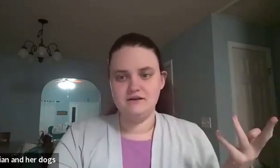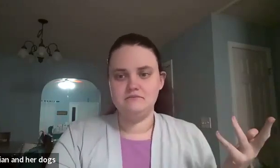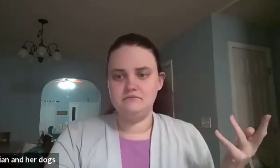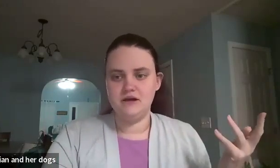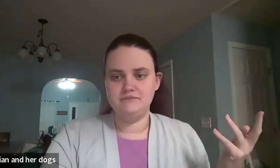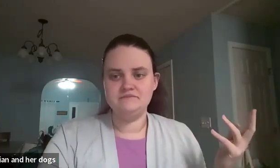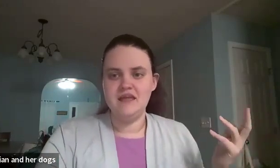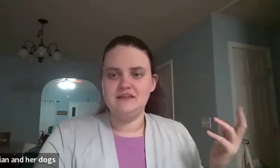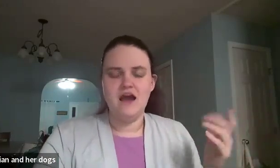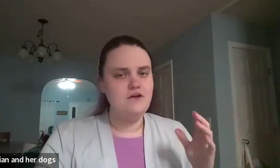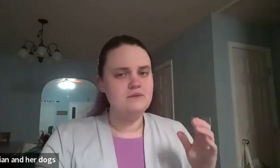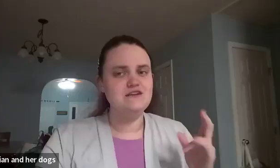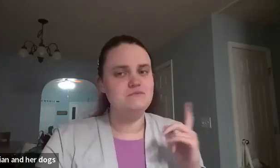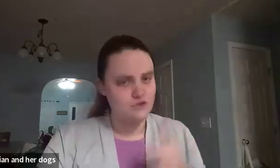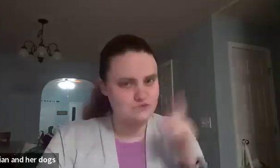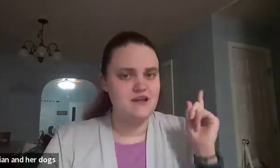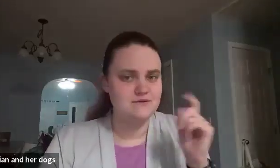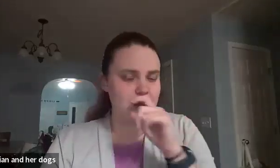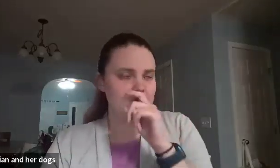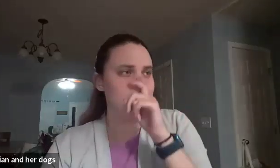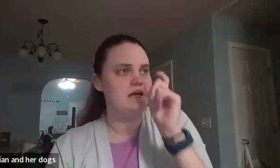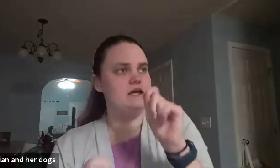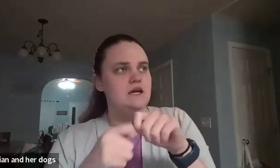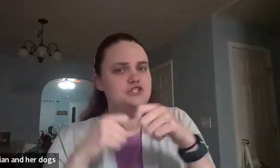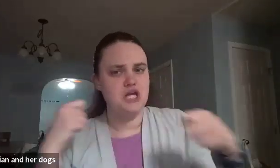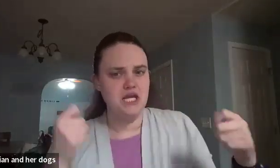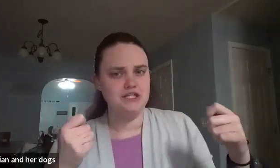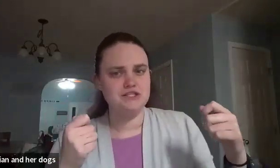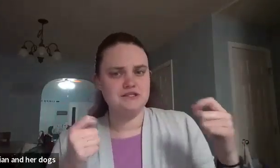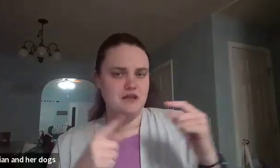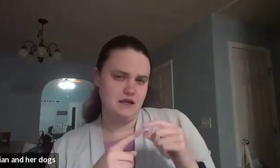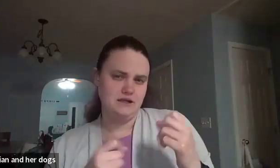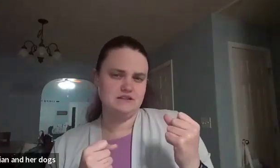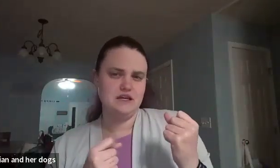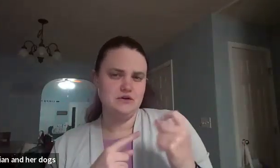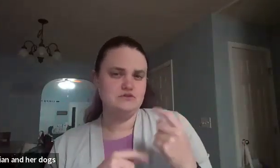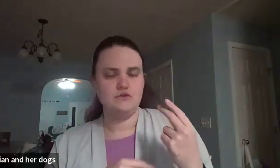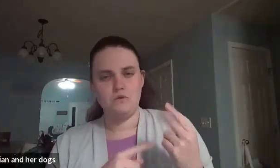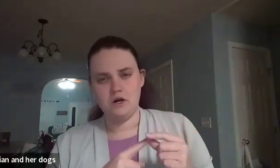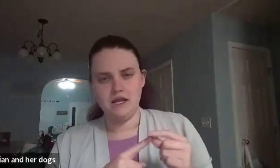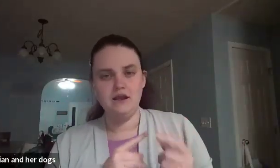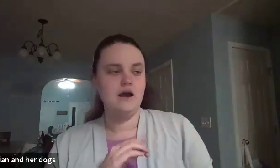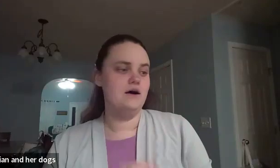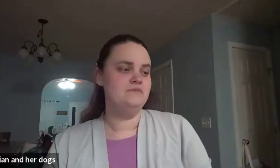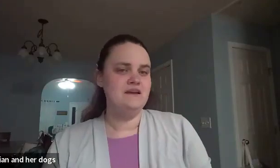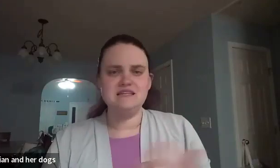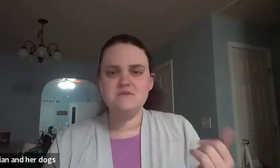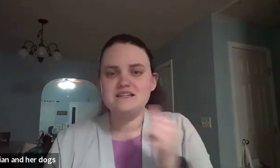it. But yeah, I've caught myself multiple times where I will like change the signs I use or the wording. Same thing